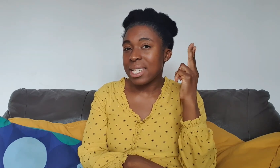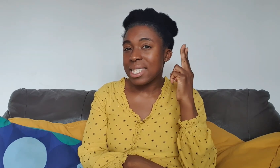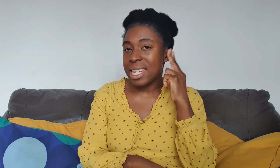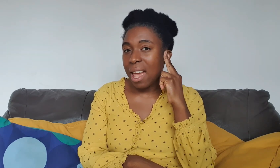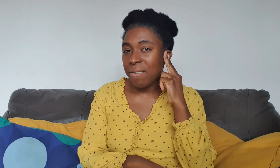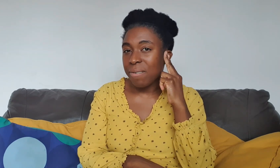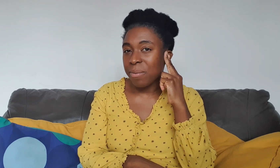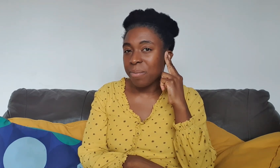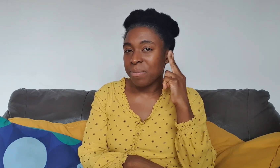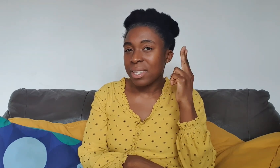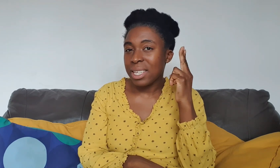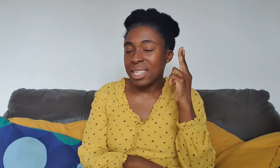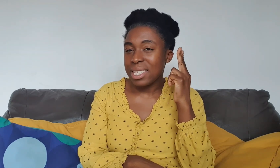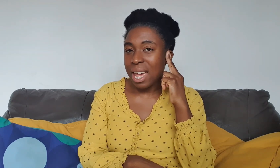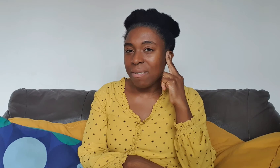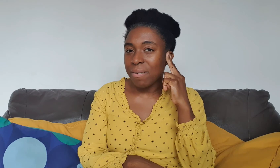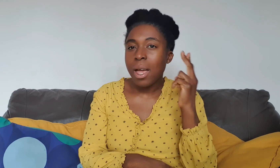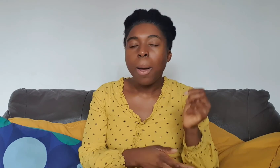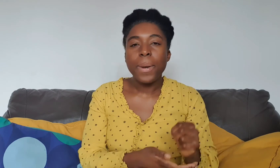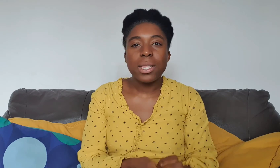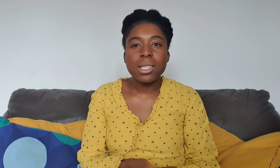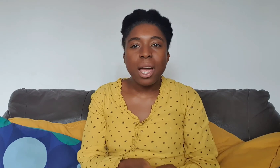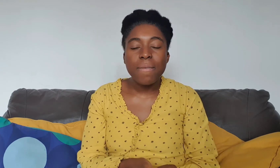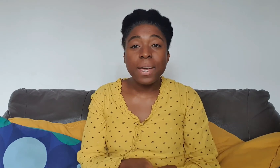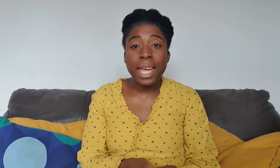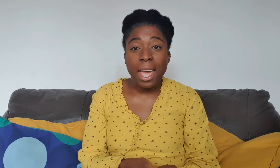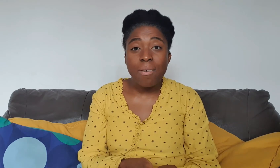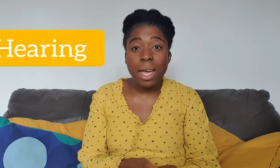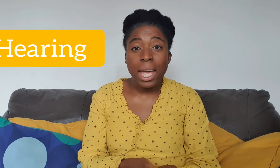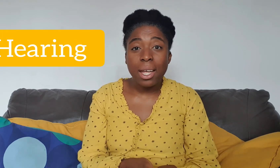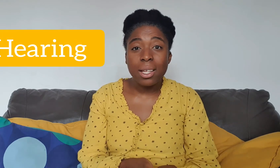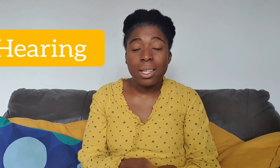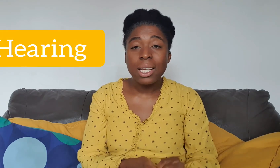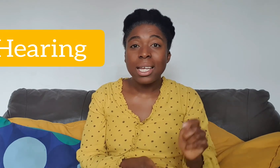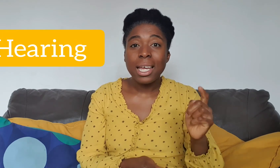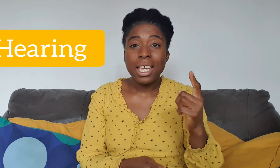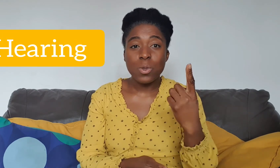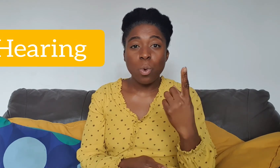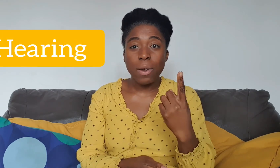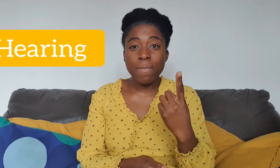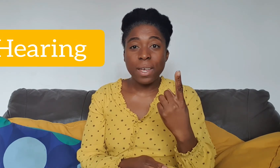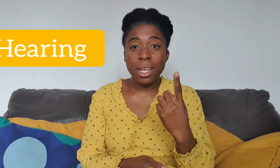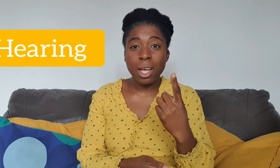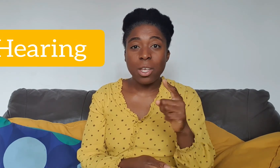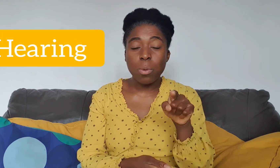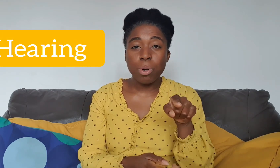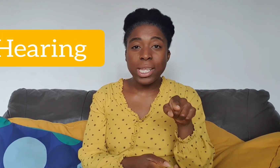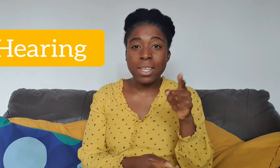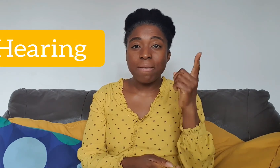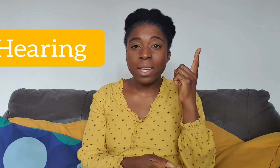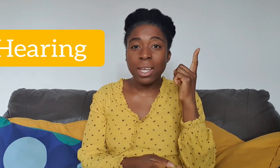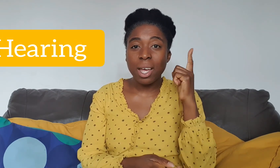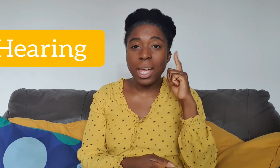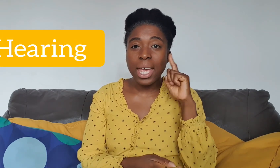Deaf. Deaf. But the sign for hearing is 1 finger, your pointing finger,